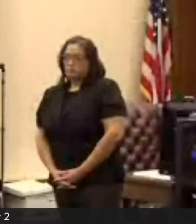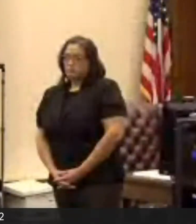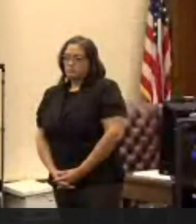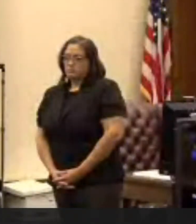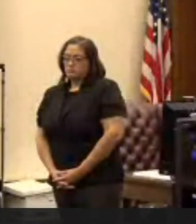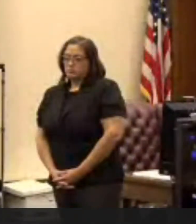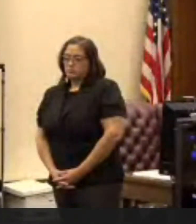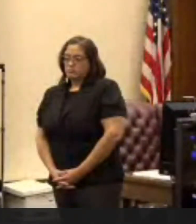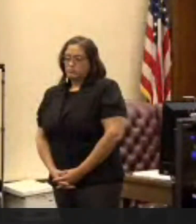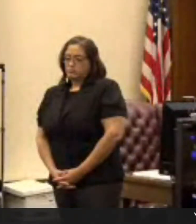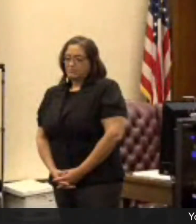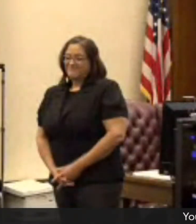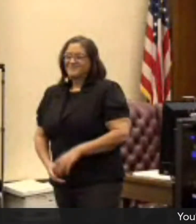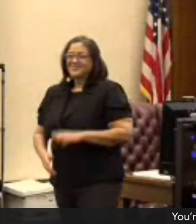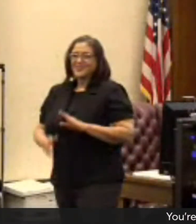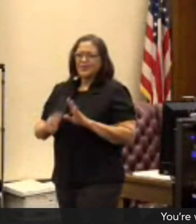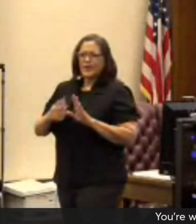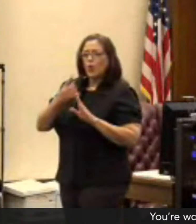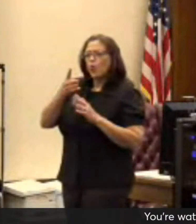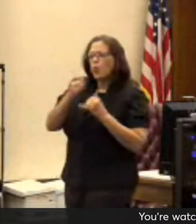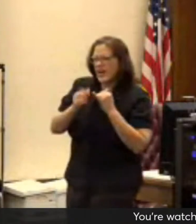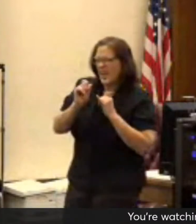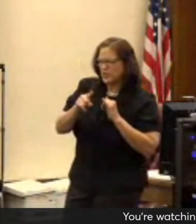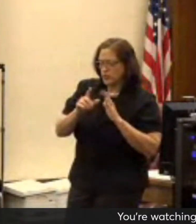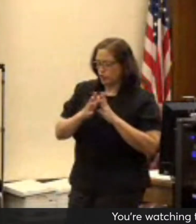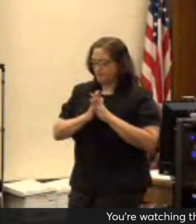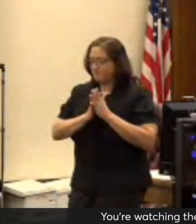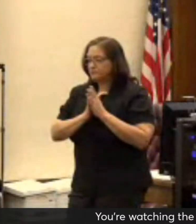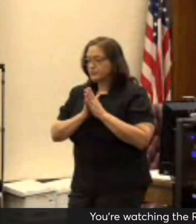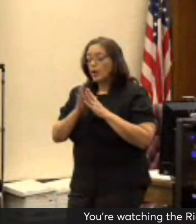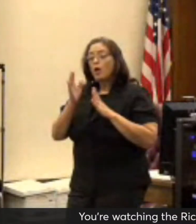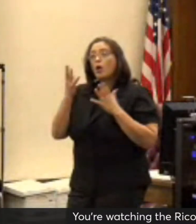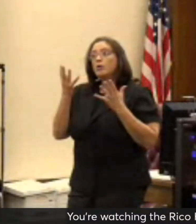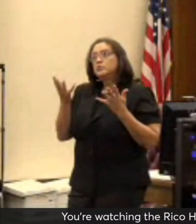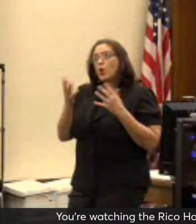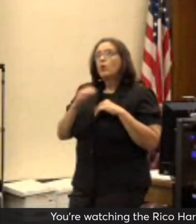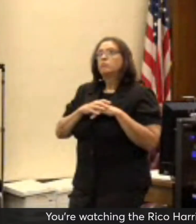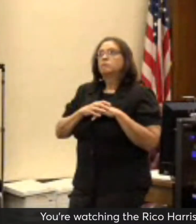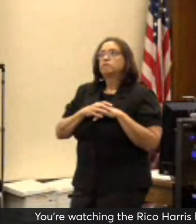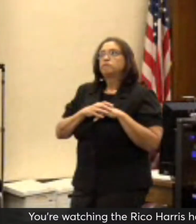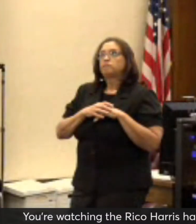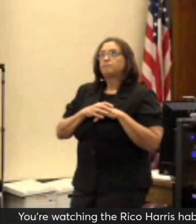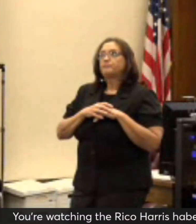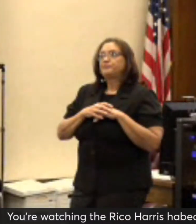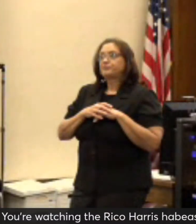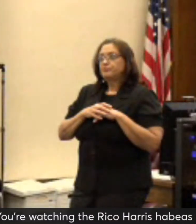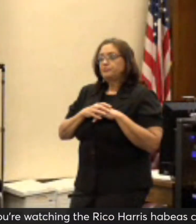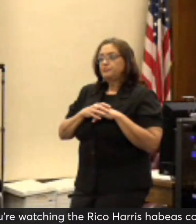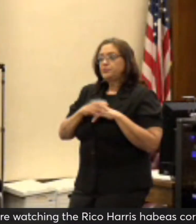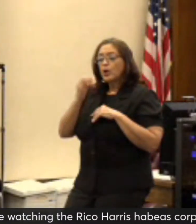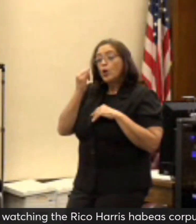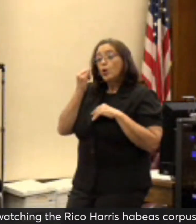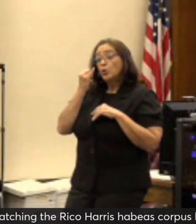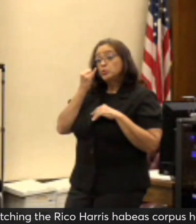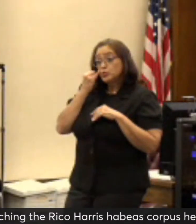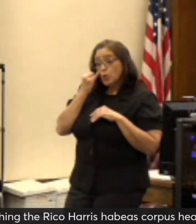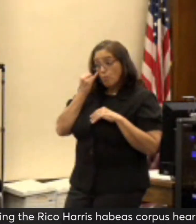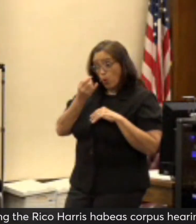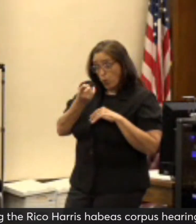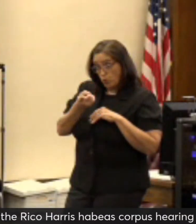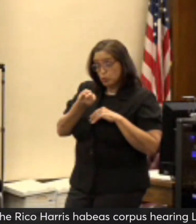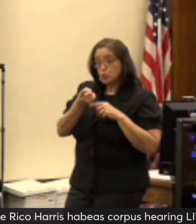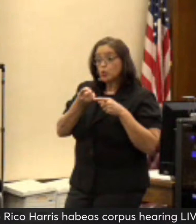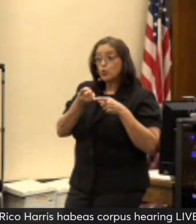So just one last question. So if you do ultimately have to